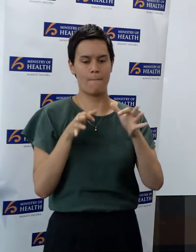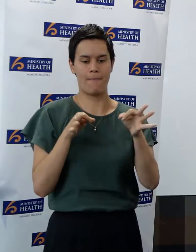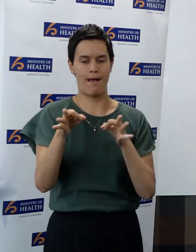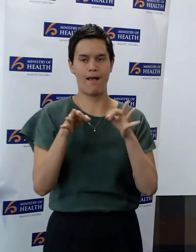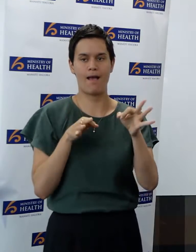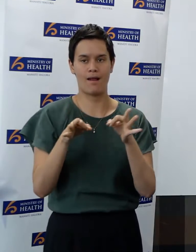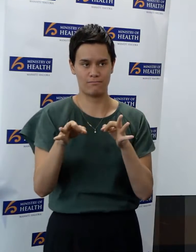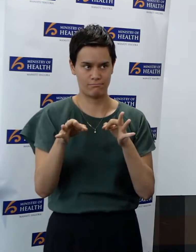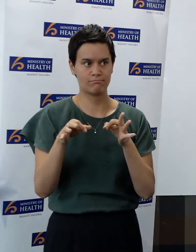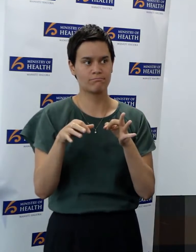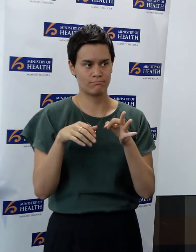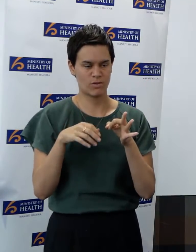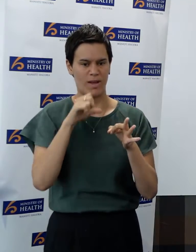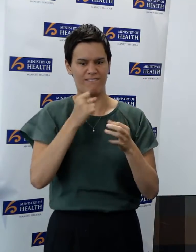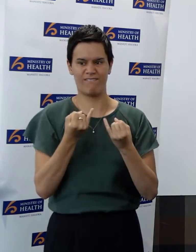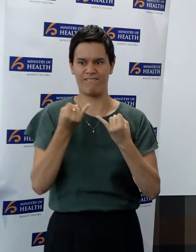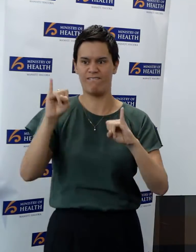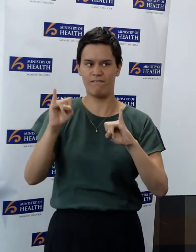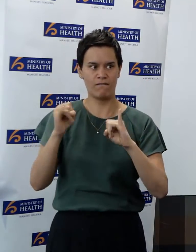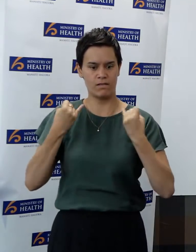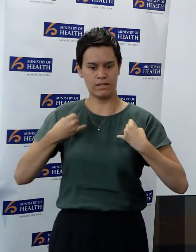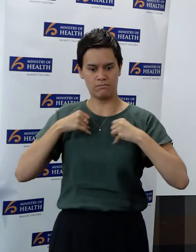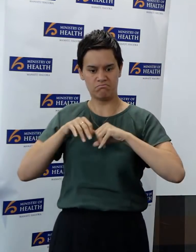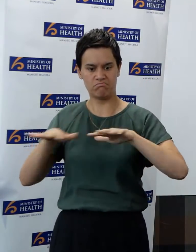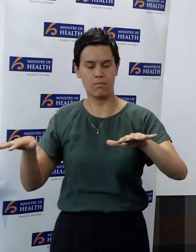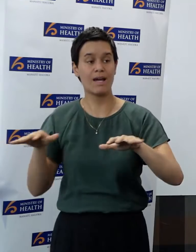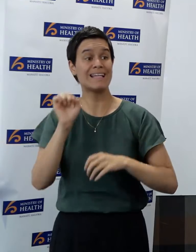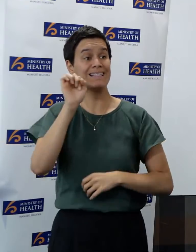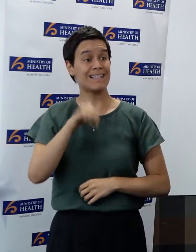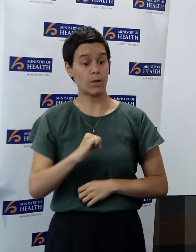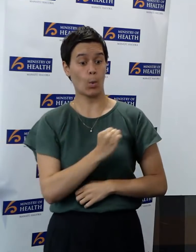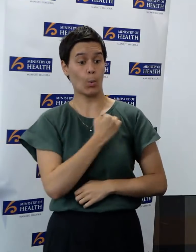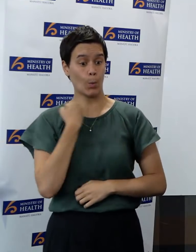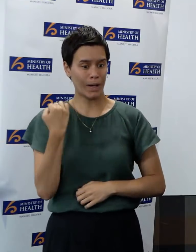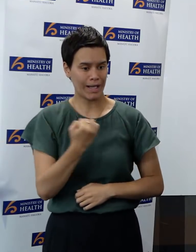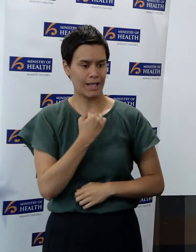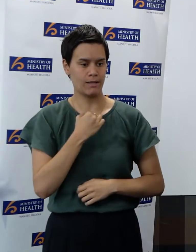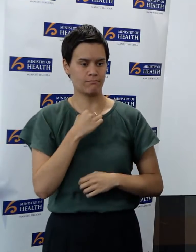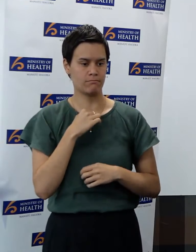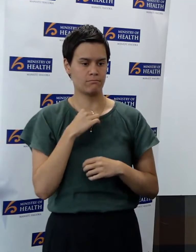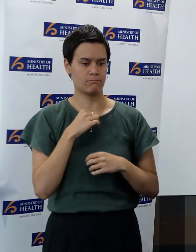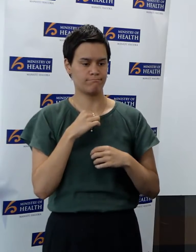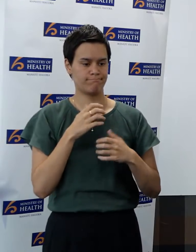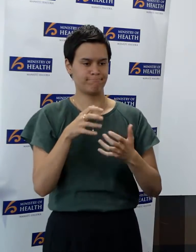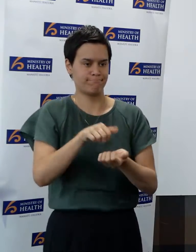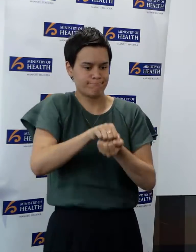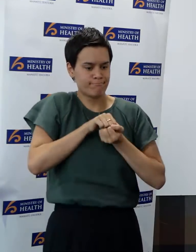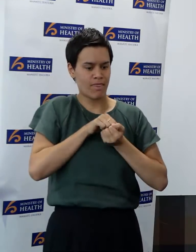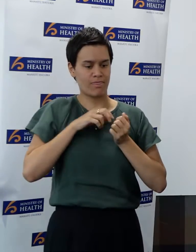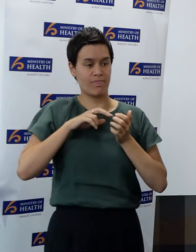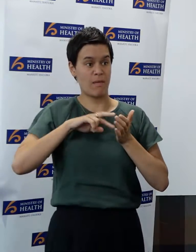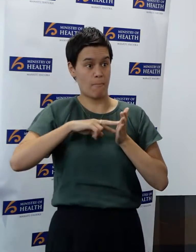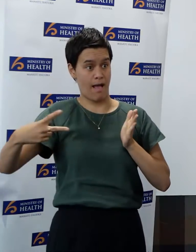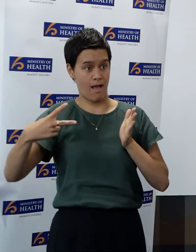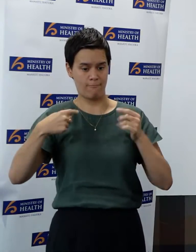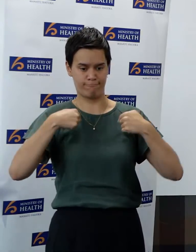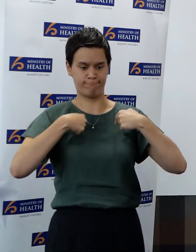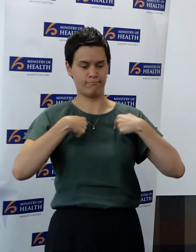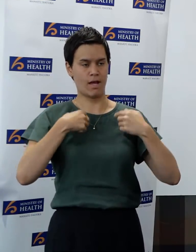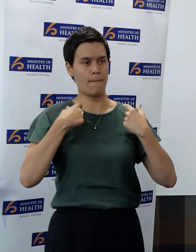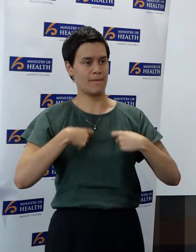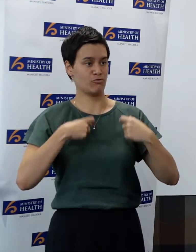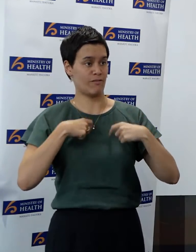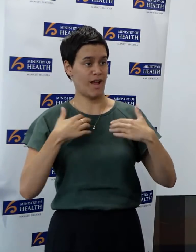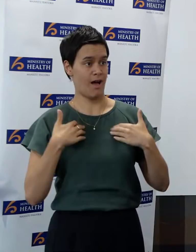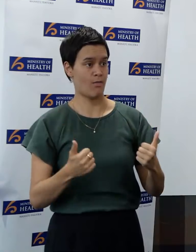plan, it is very much a cross-government plan. And one of the elements of that plan is that, as appropriate, either a